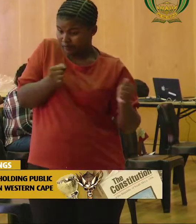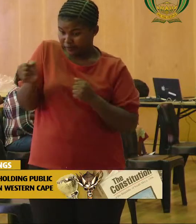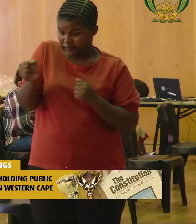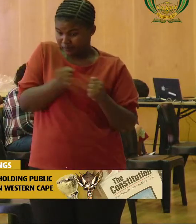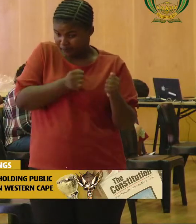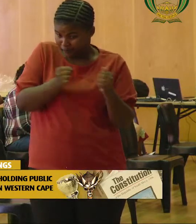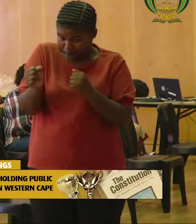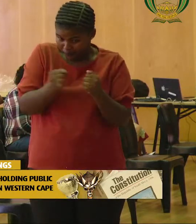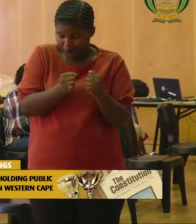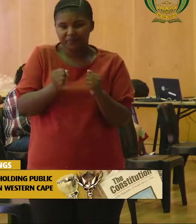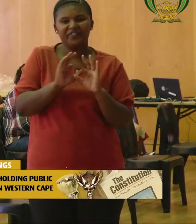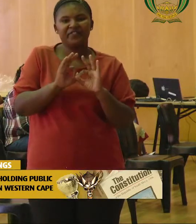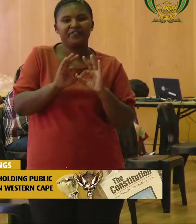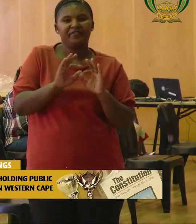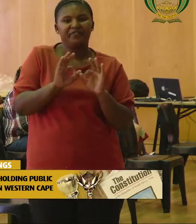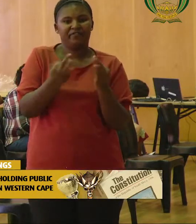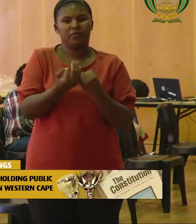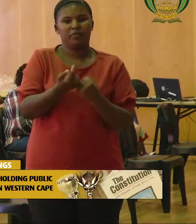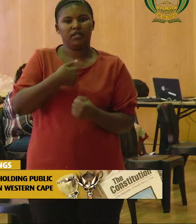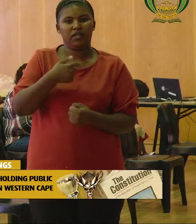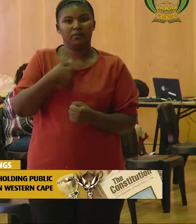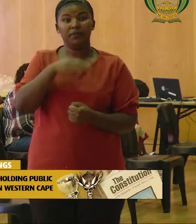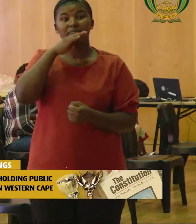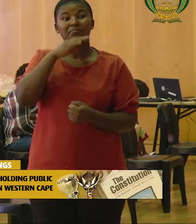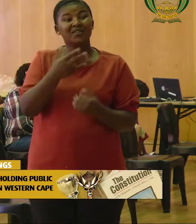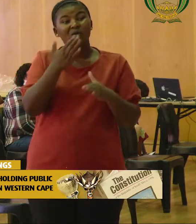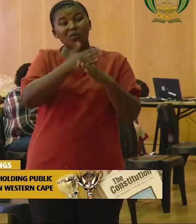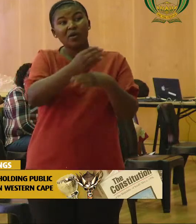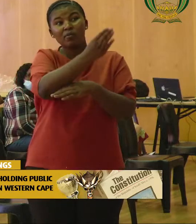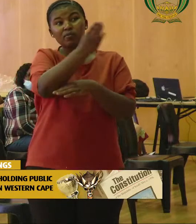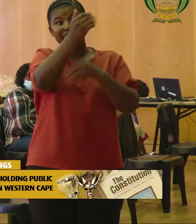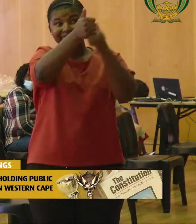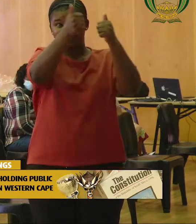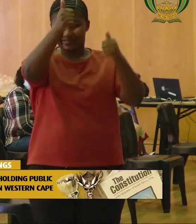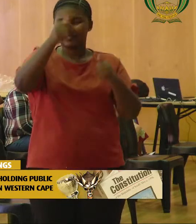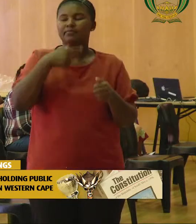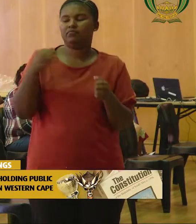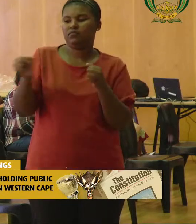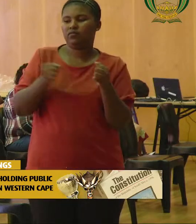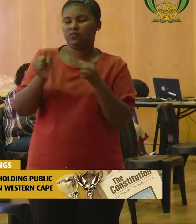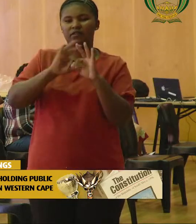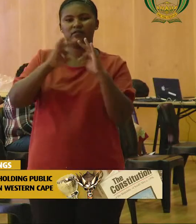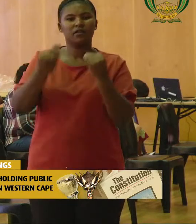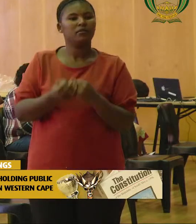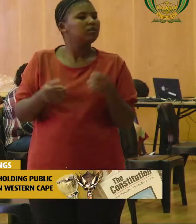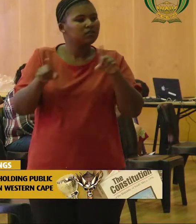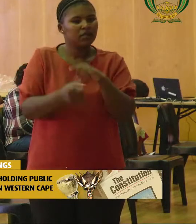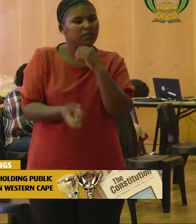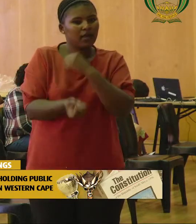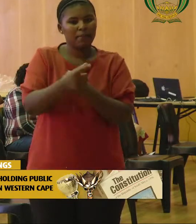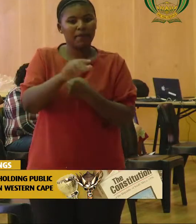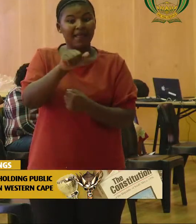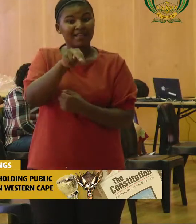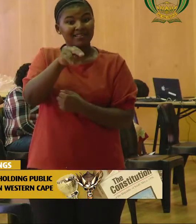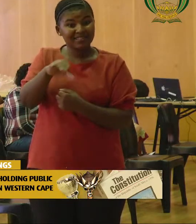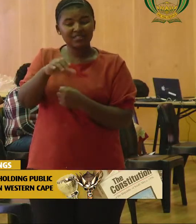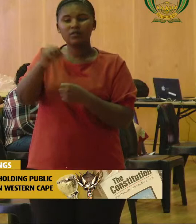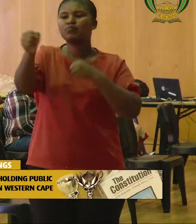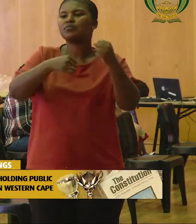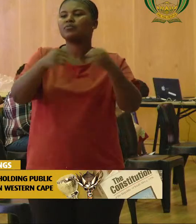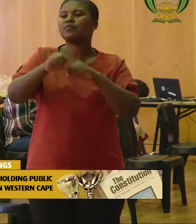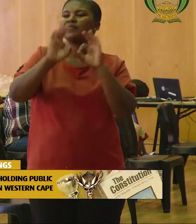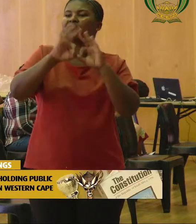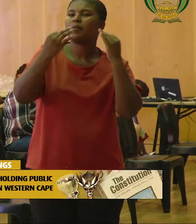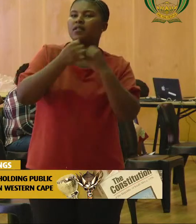ngumamase yedwa komasipala umzekelo. Because even ngoku imibutho elawulayo ngoku iqashana yodwa,